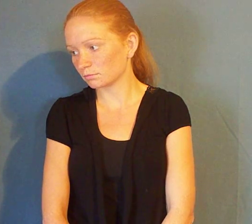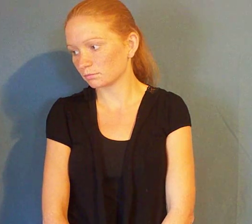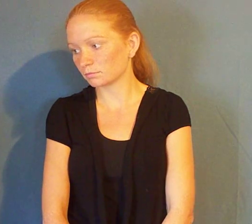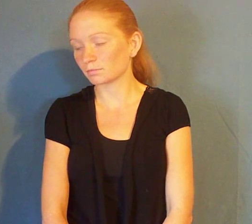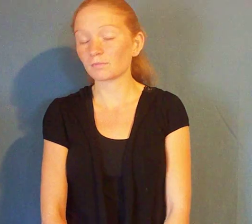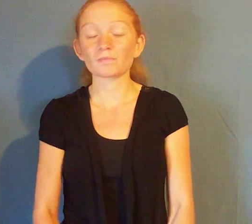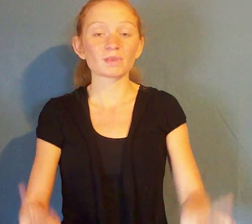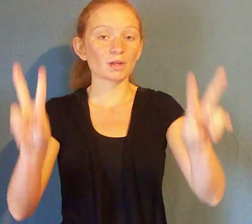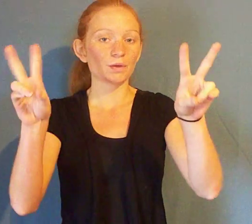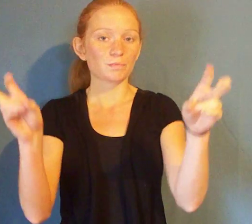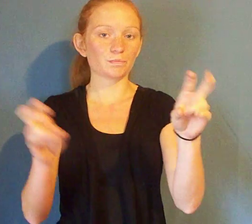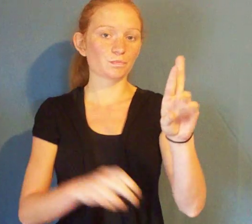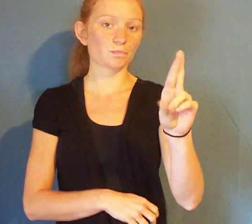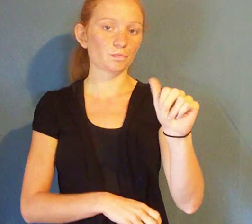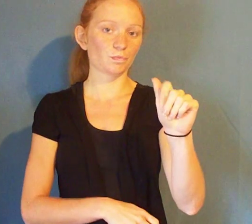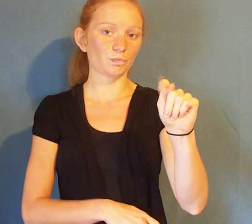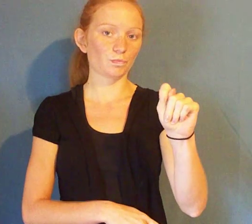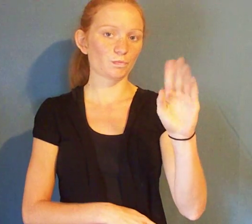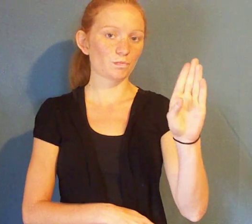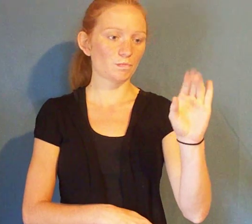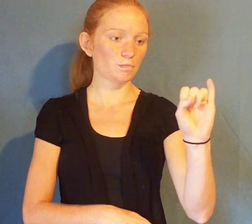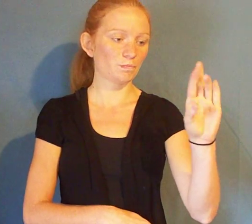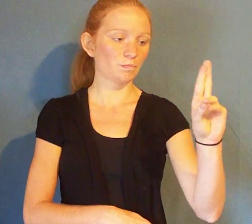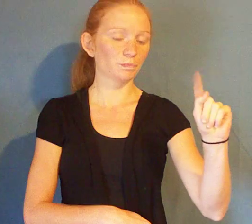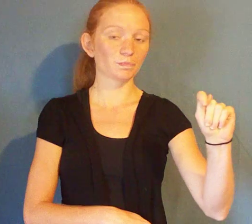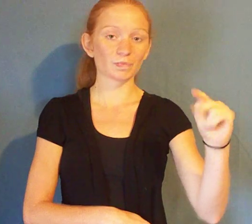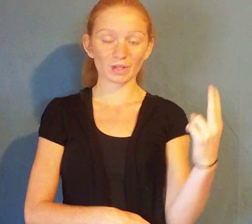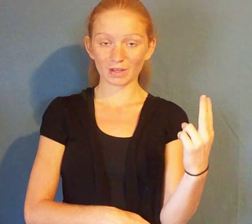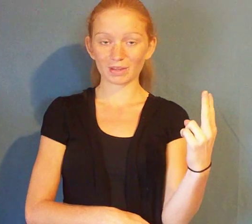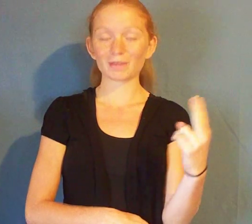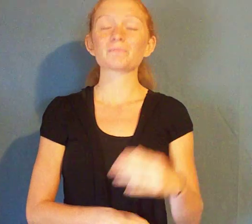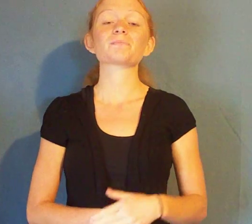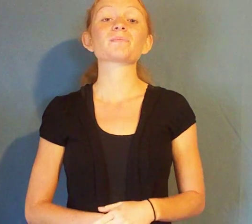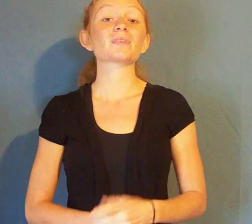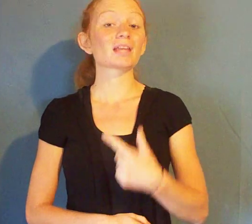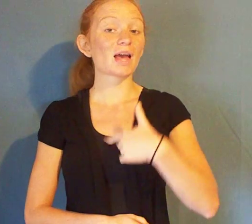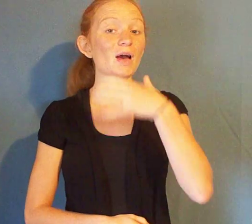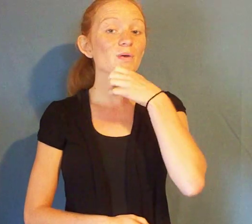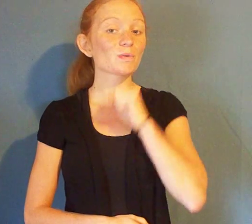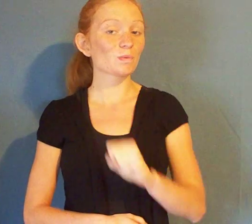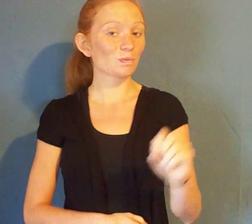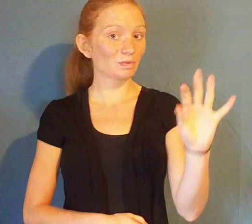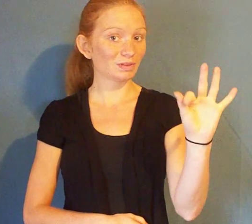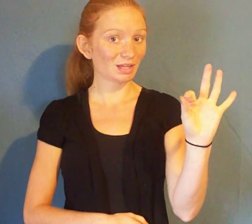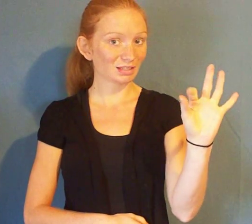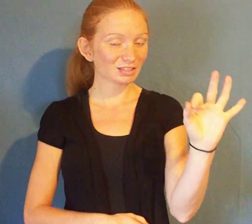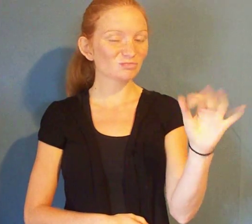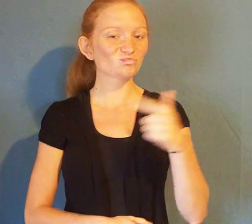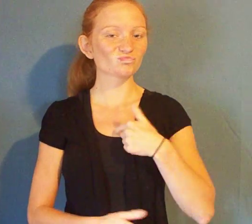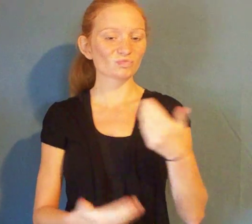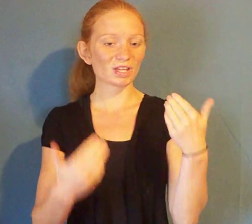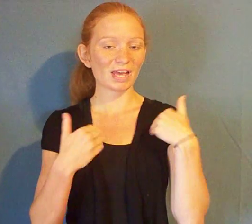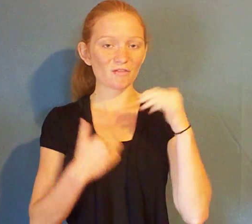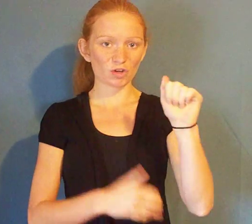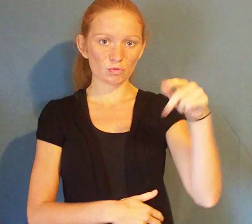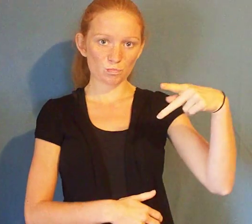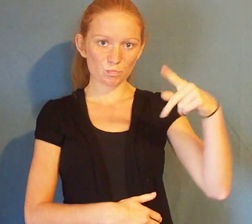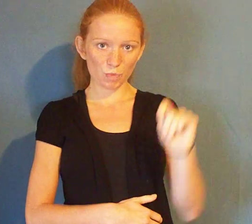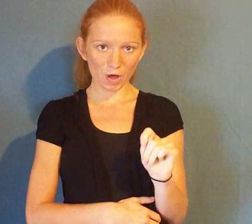rat birth. My first apartment I had when I was 19, it was just me and my dog, Honey, and then I got